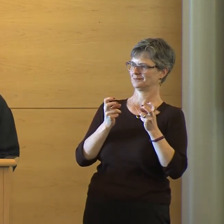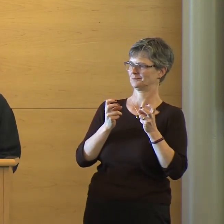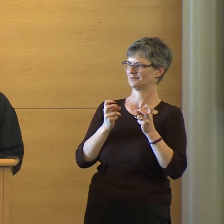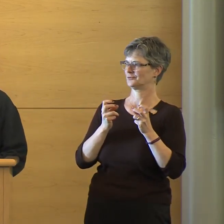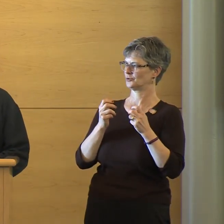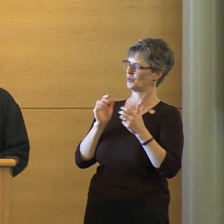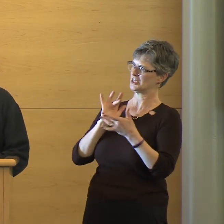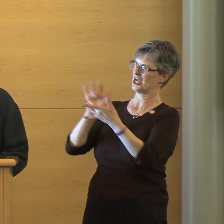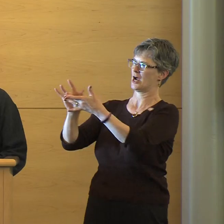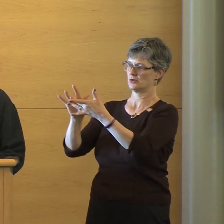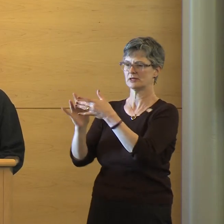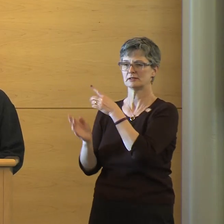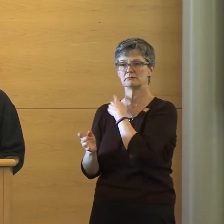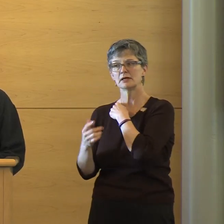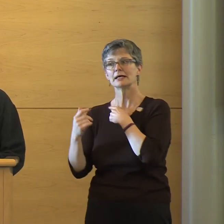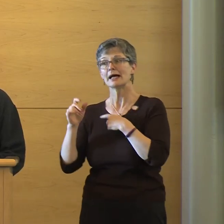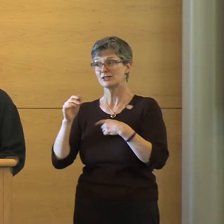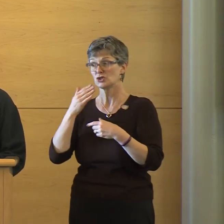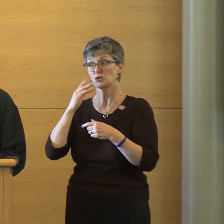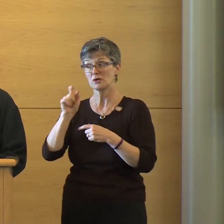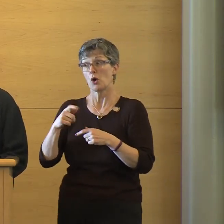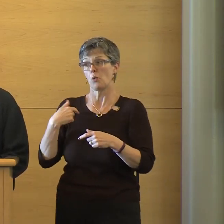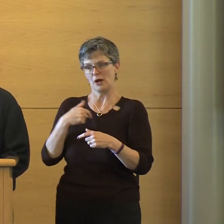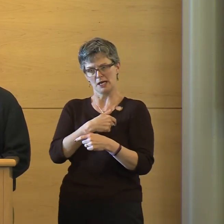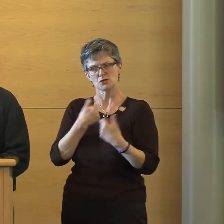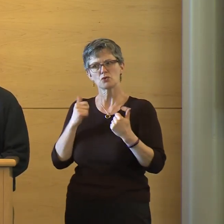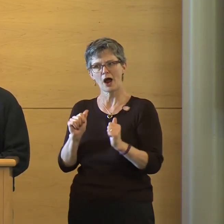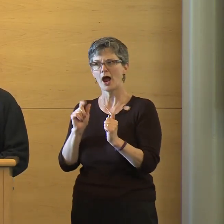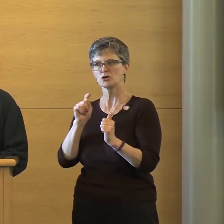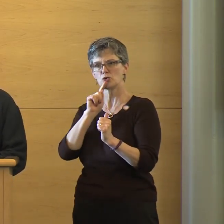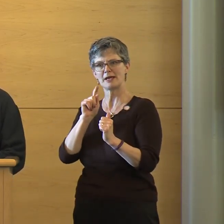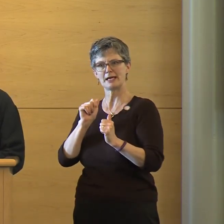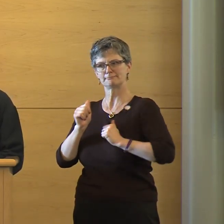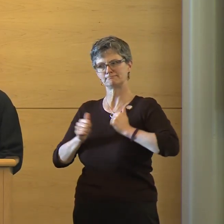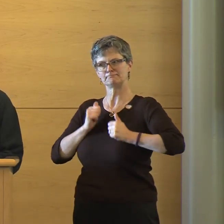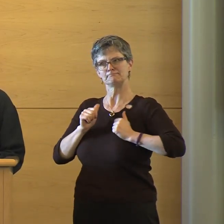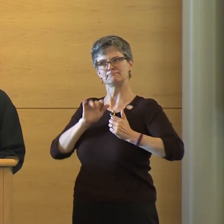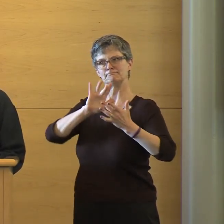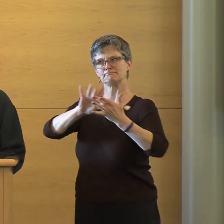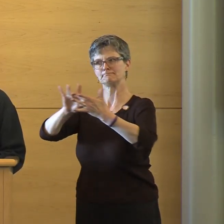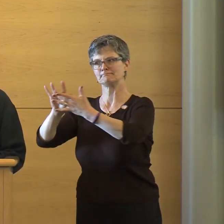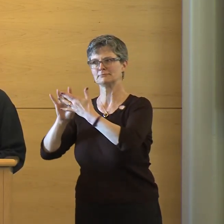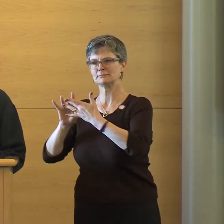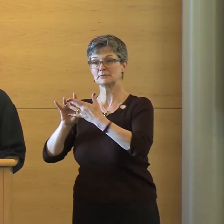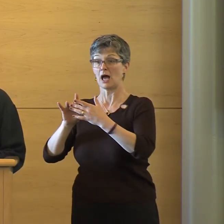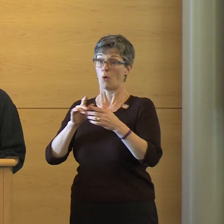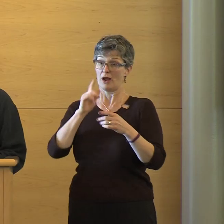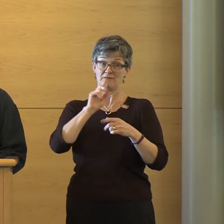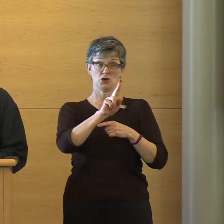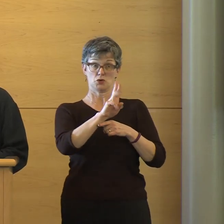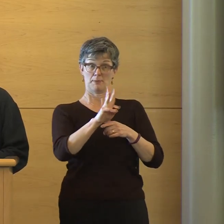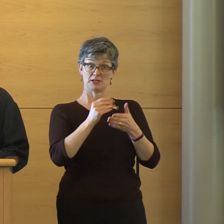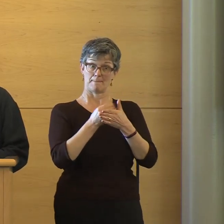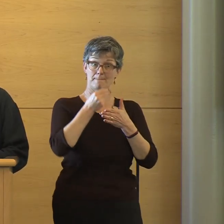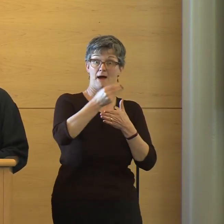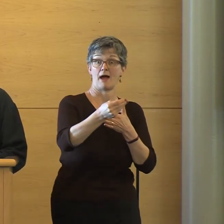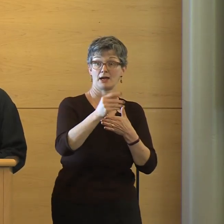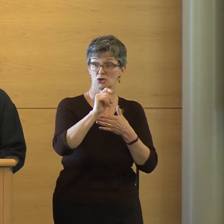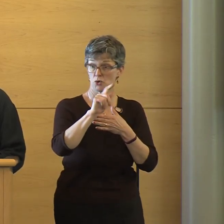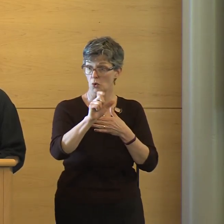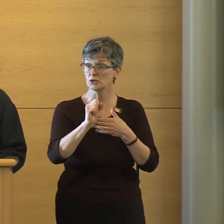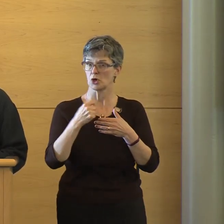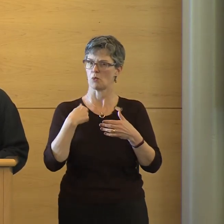class need a screen reader or have some other need that the technology doesn't quite meet yet?